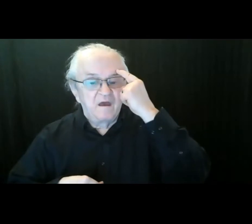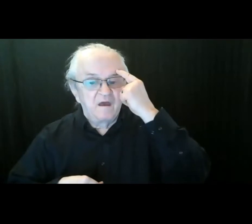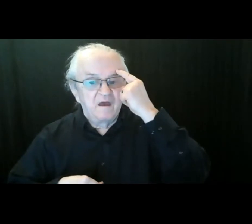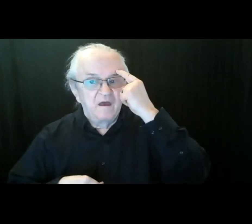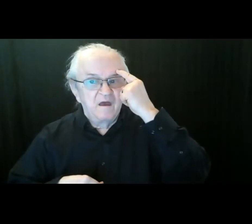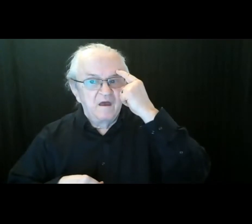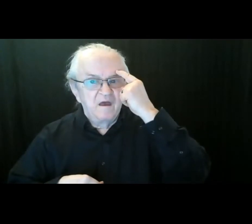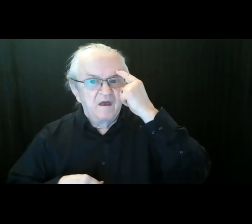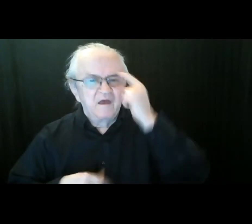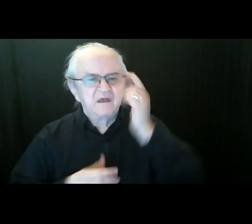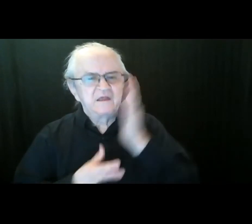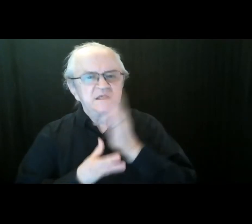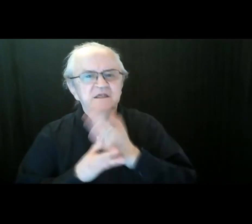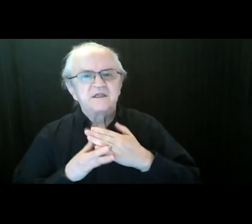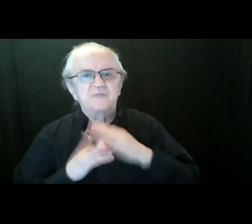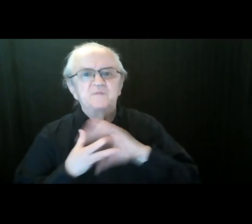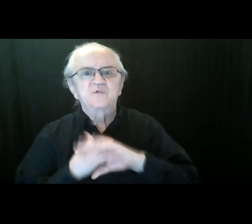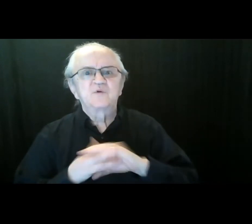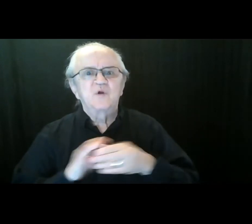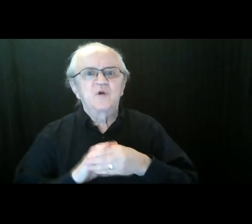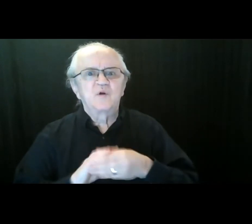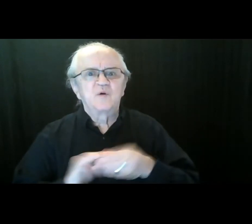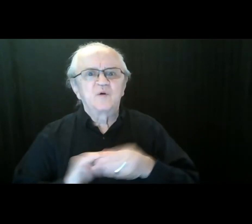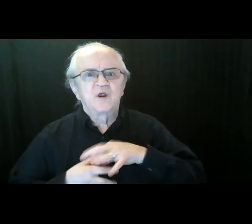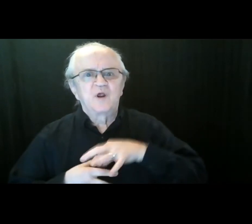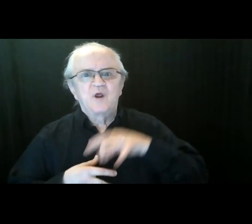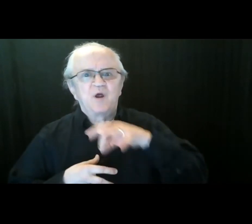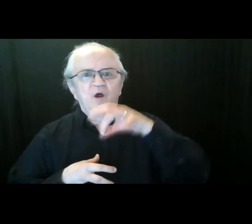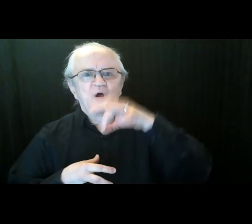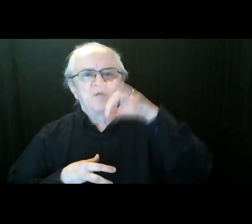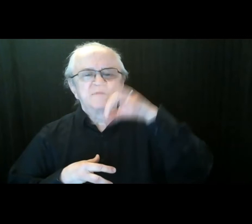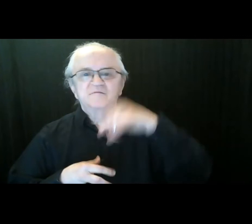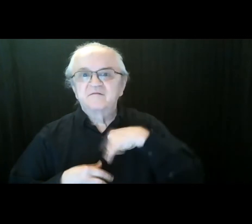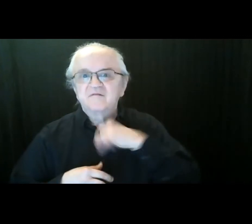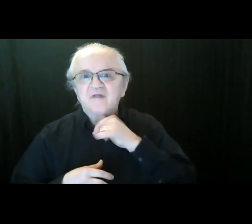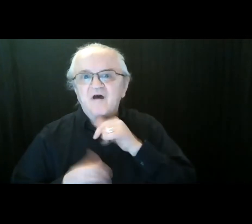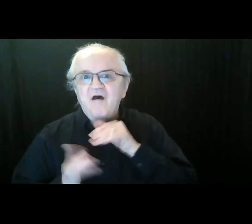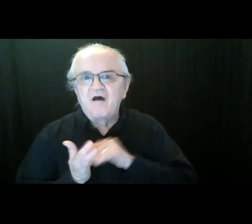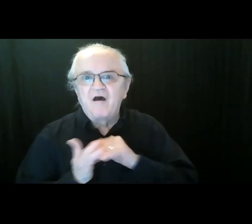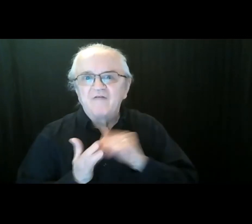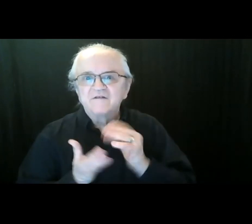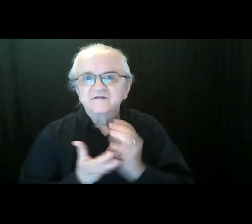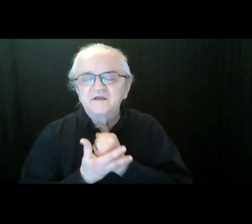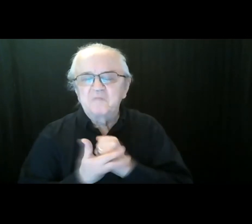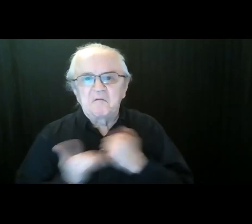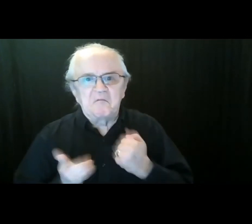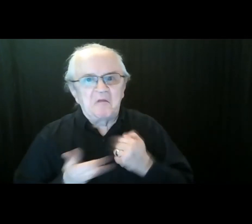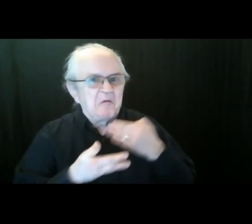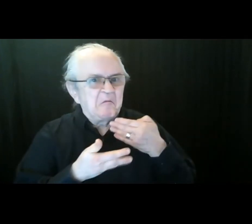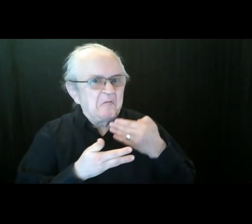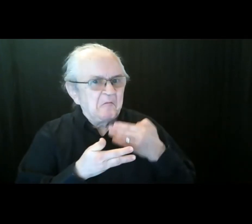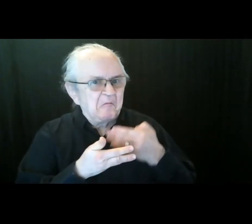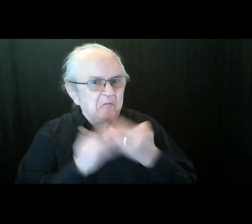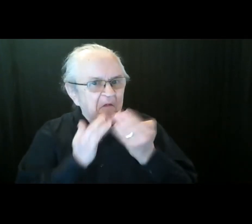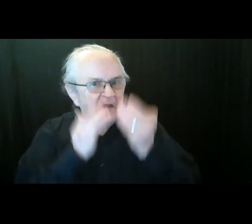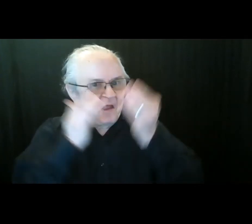there were some ghost stories that I didn't get an opportunity very often to tell. And as we're approaching Halloween, I thought I might do